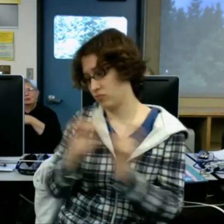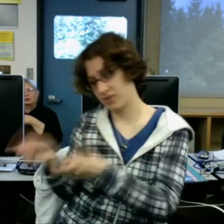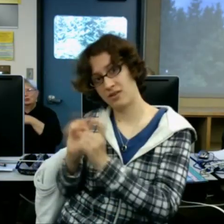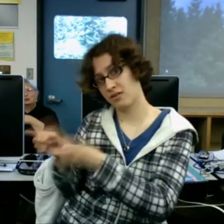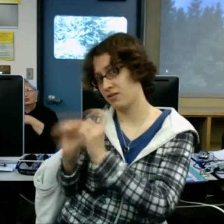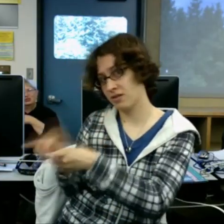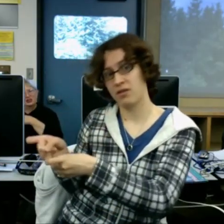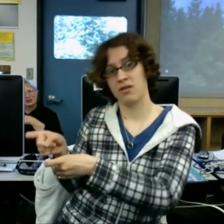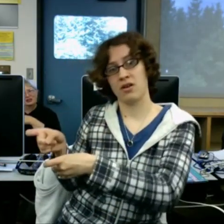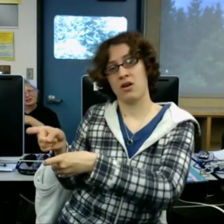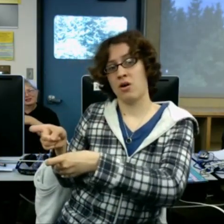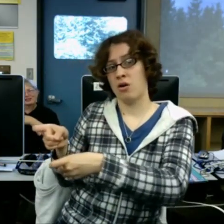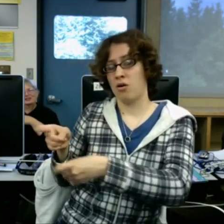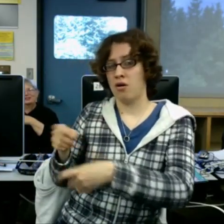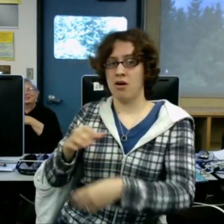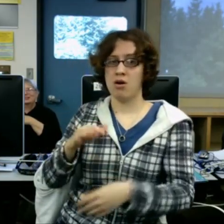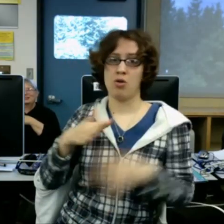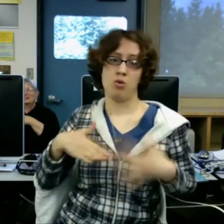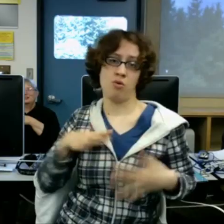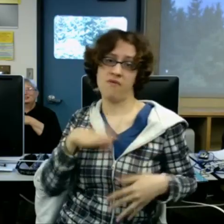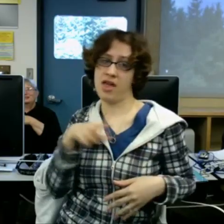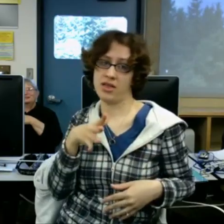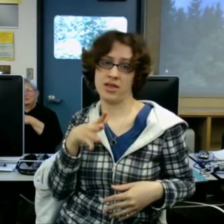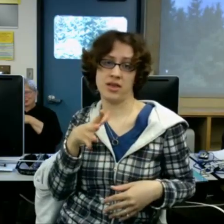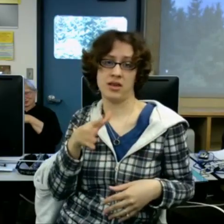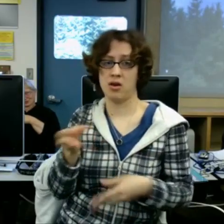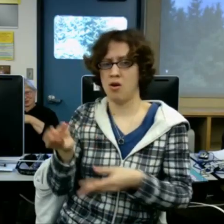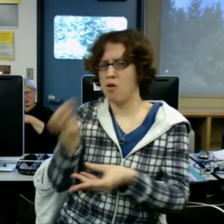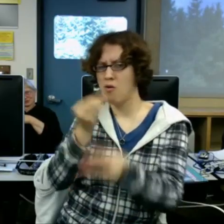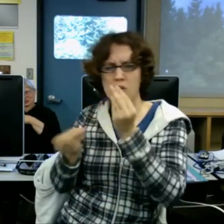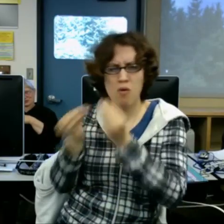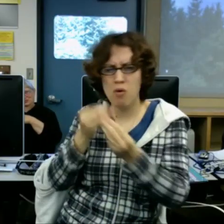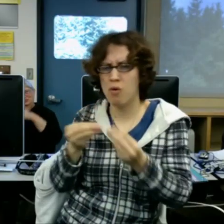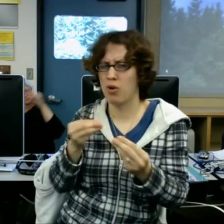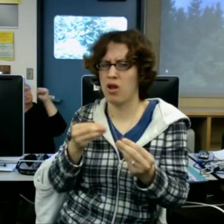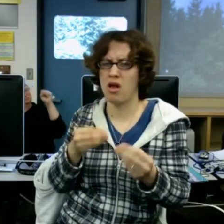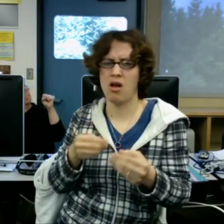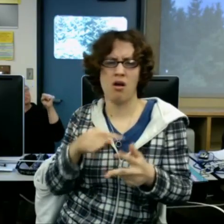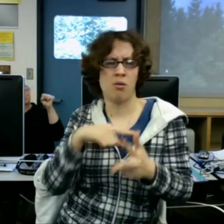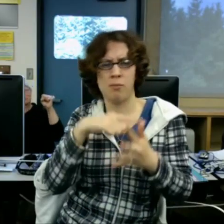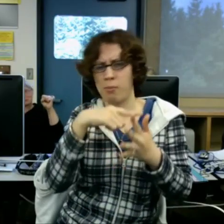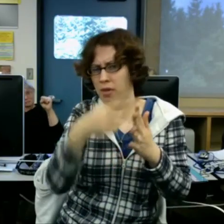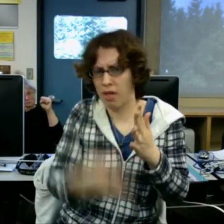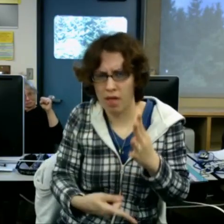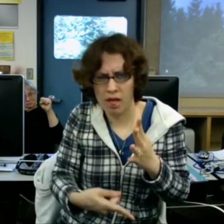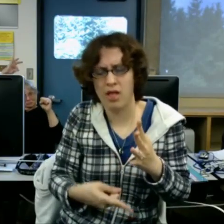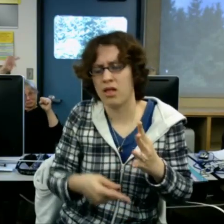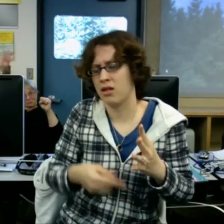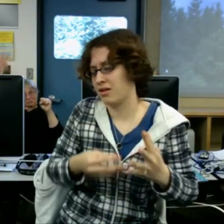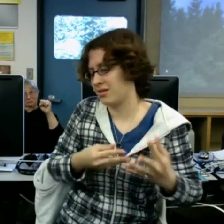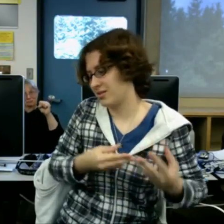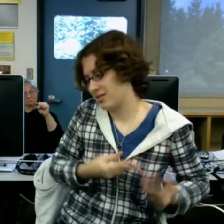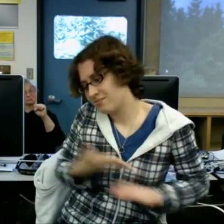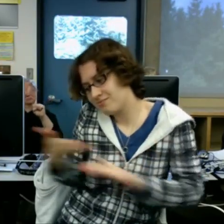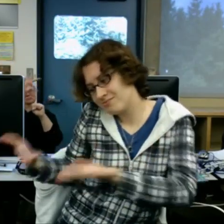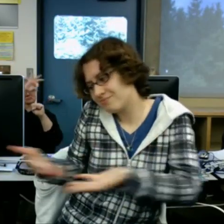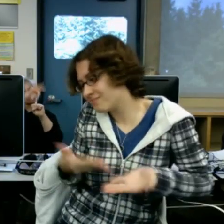And the beast gave her lots of gifts. Fancy clothes, food, other presents. He